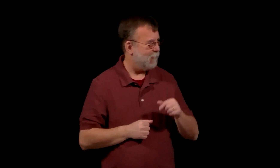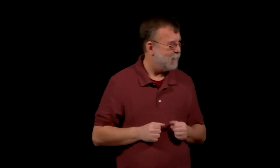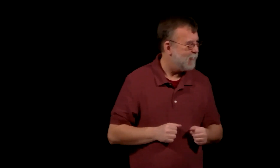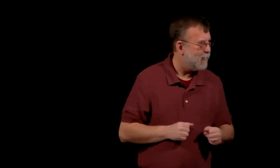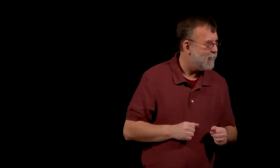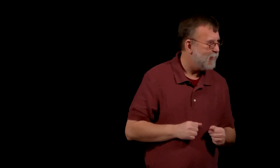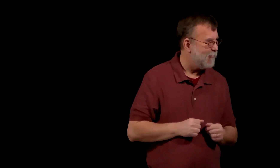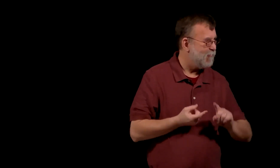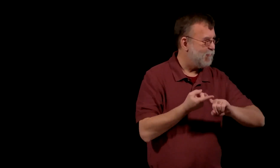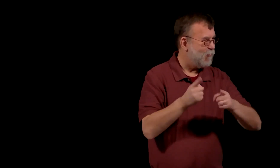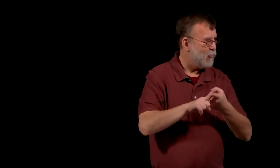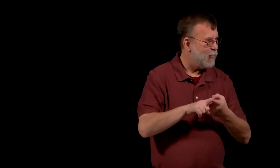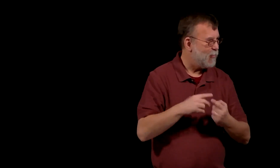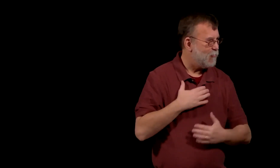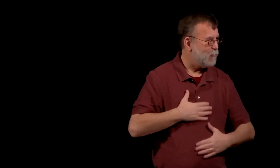comments?